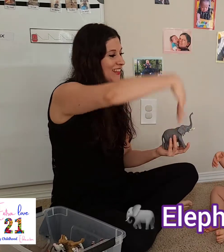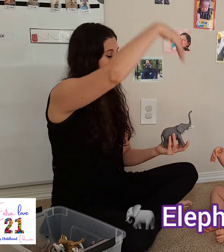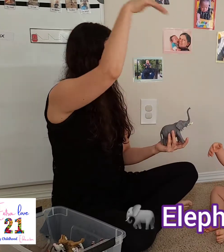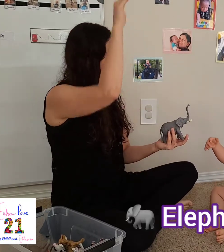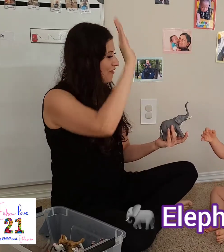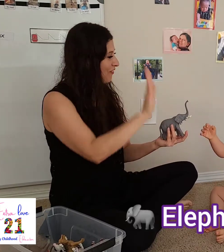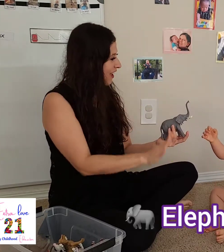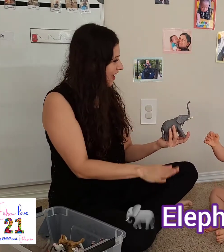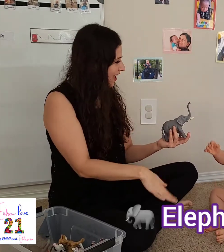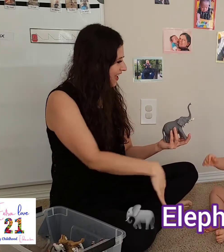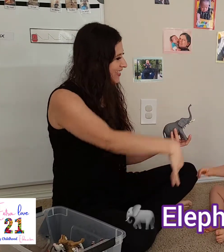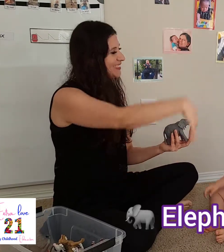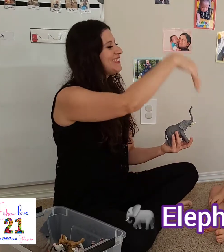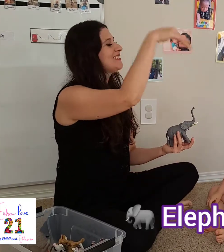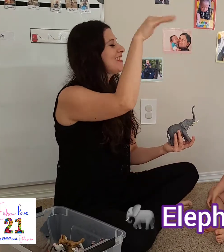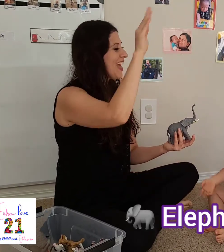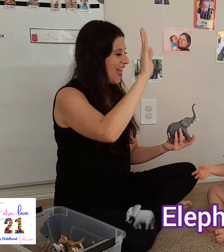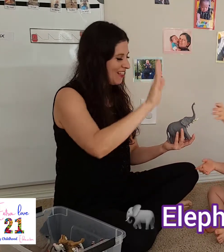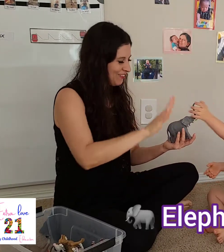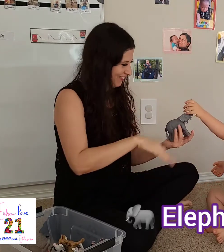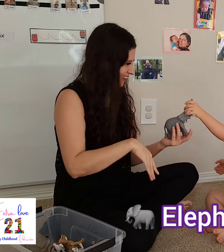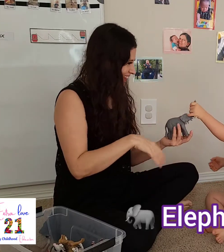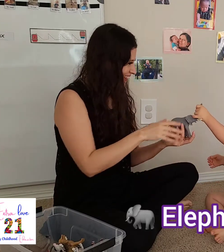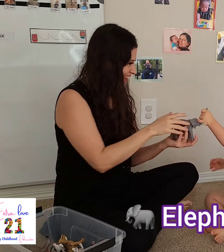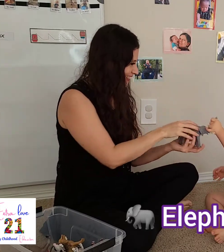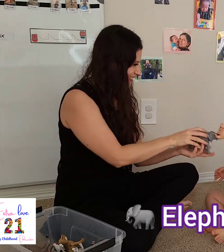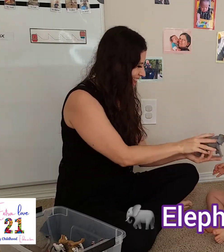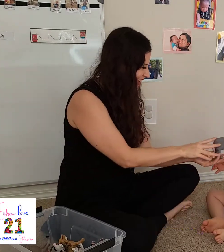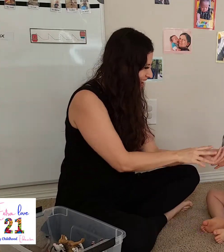Alpen. Alpen. Yeah.